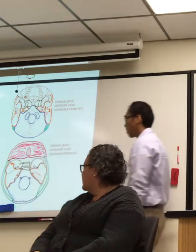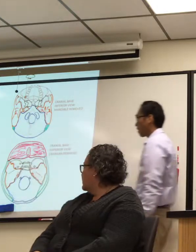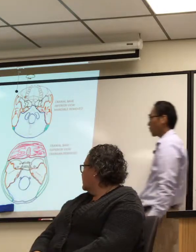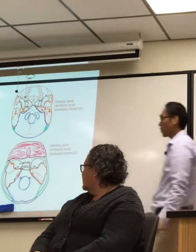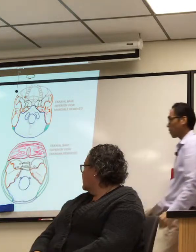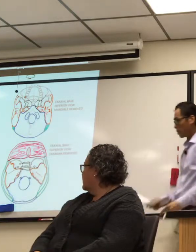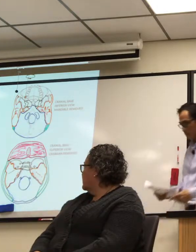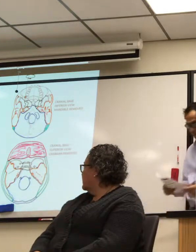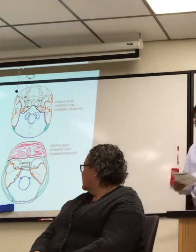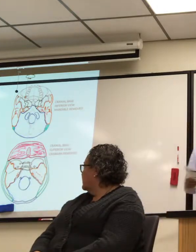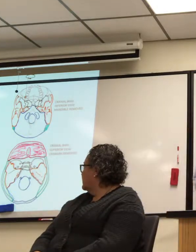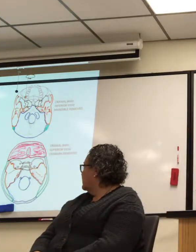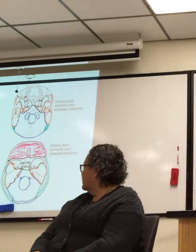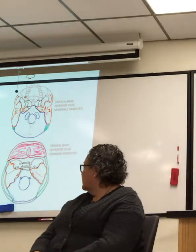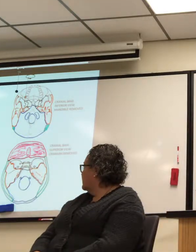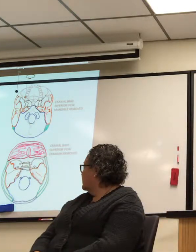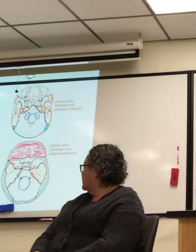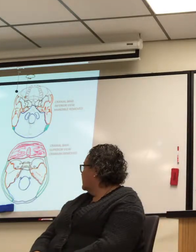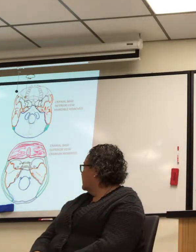Trace it all out there.